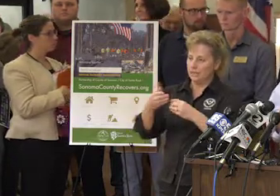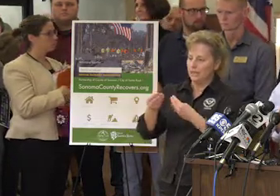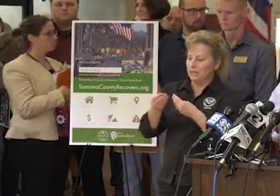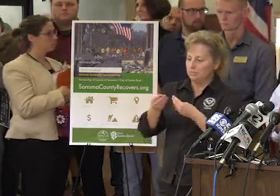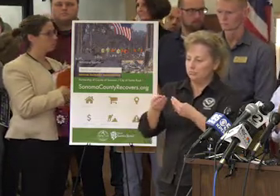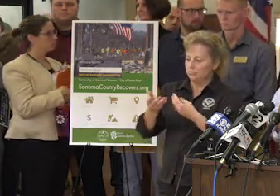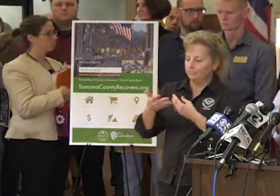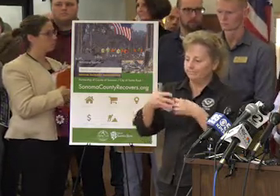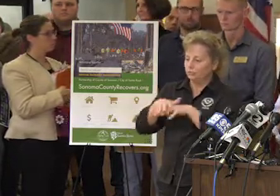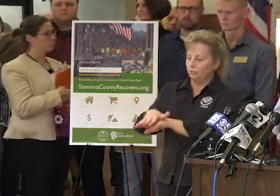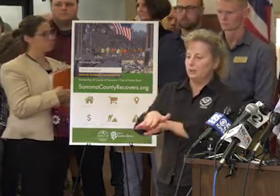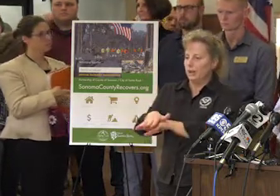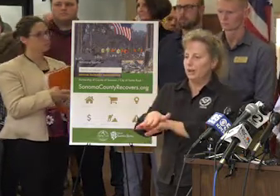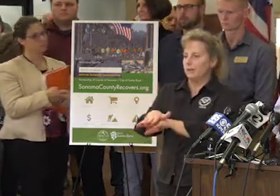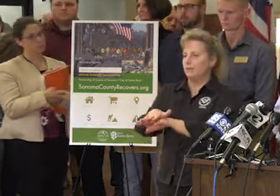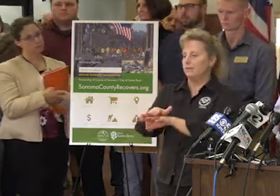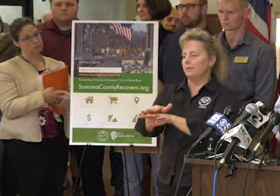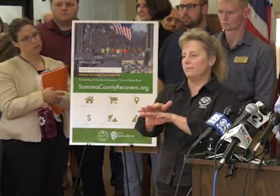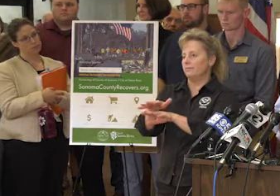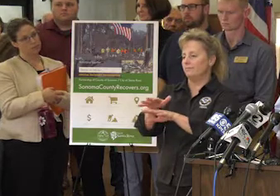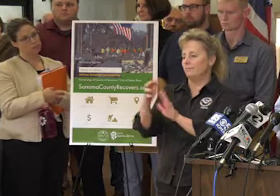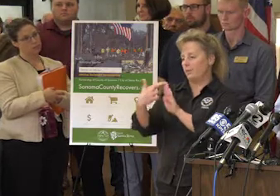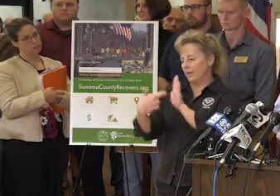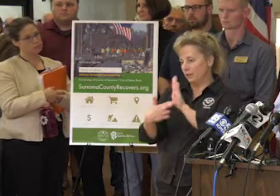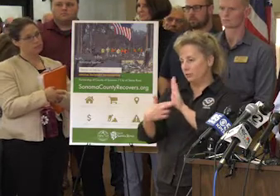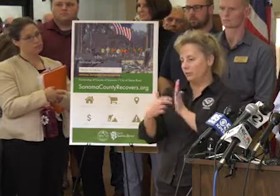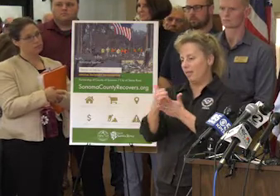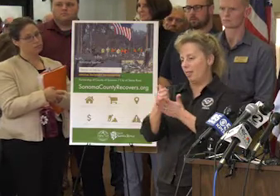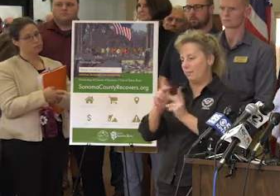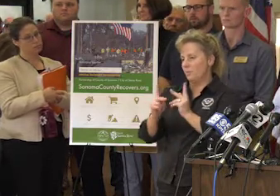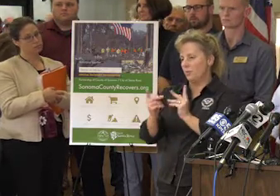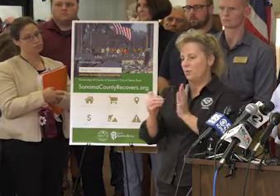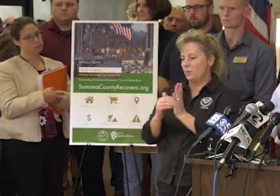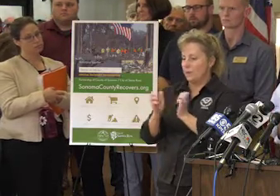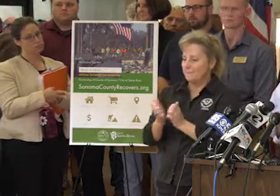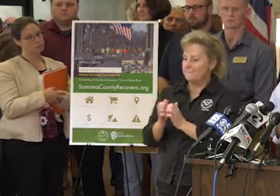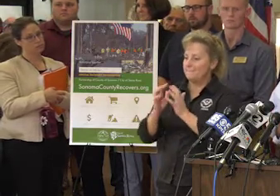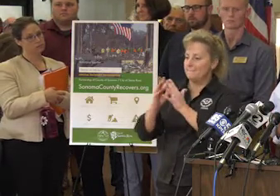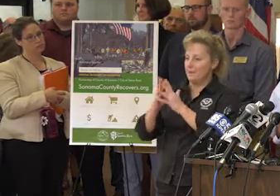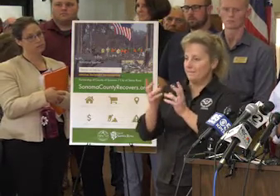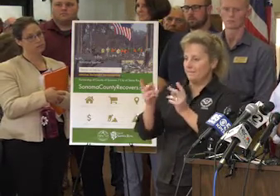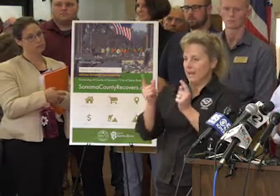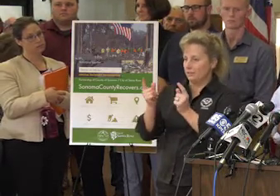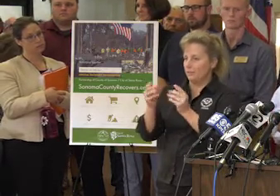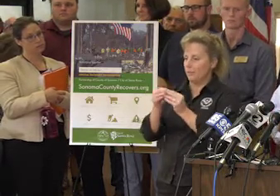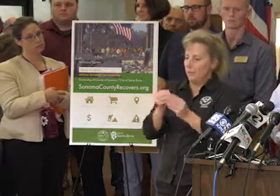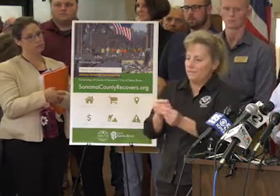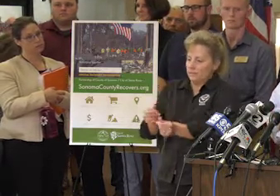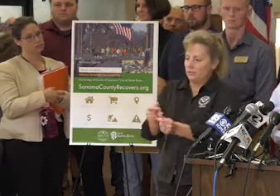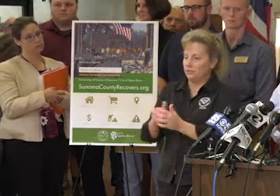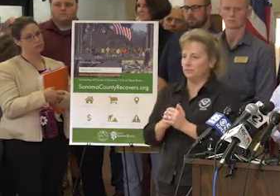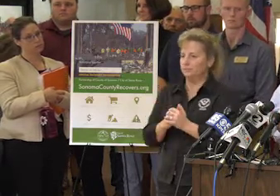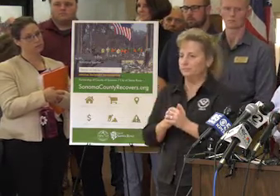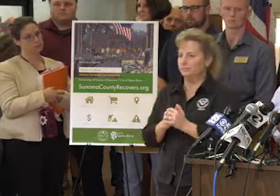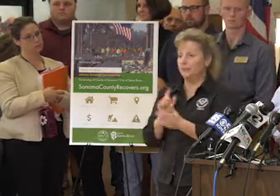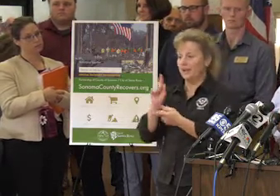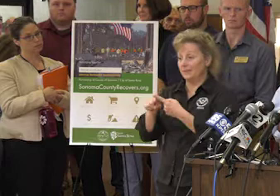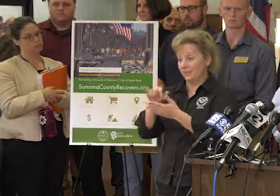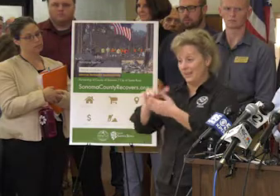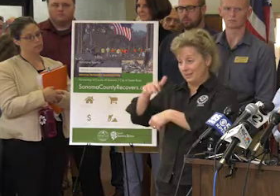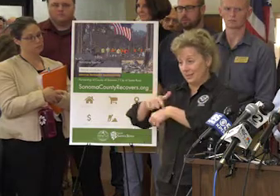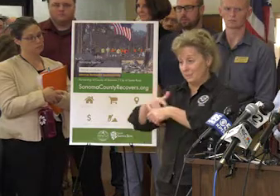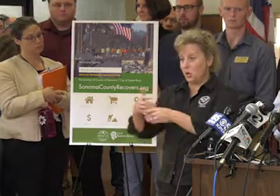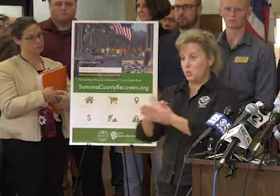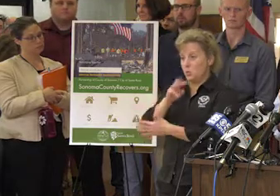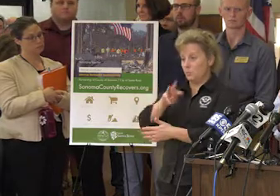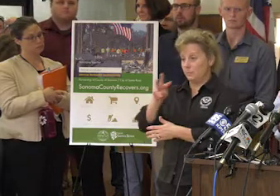allow people to rebuild faster and more efficiently. In the meantime, we have a new website that will